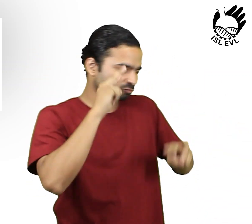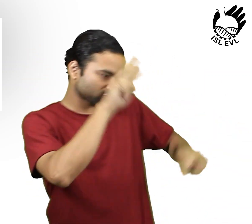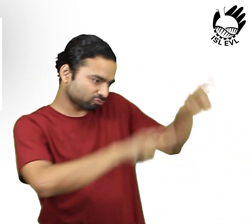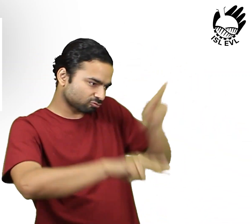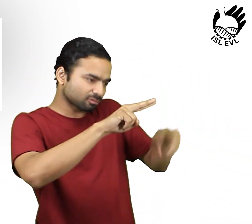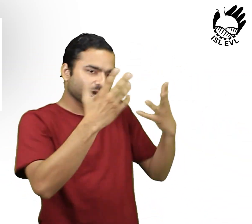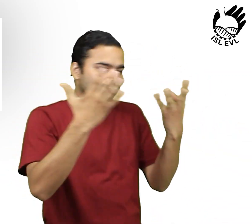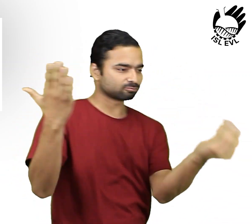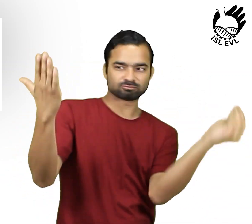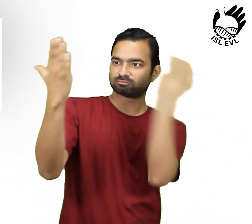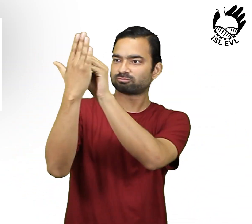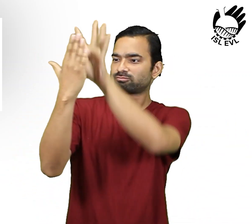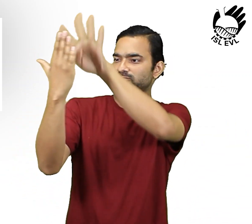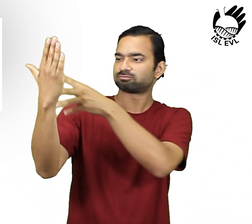After following this experiment thrice,